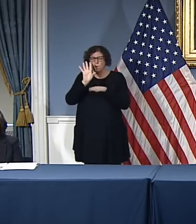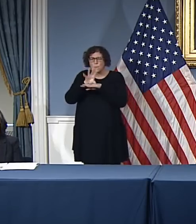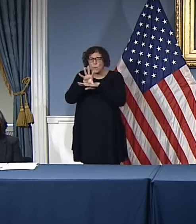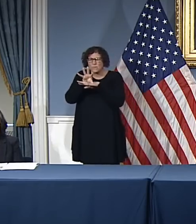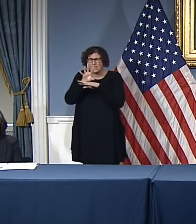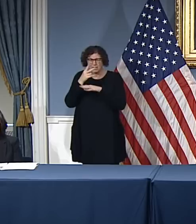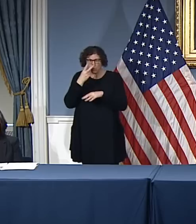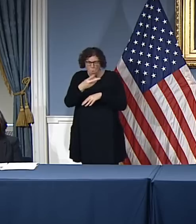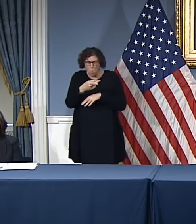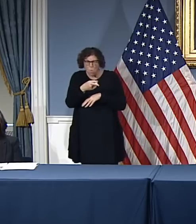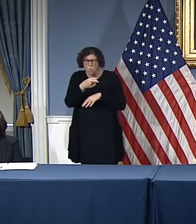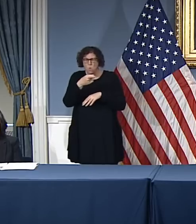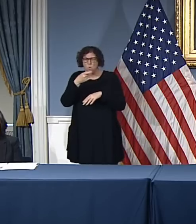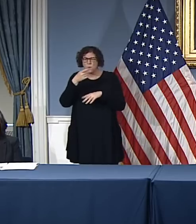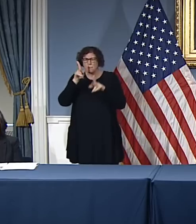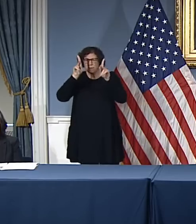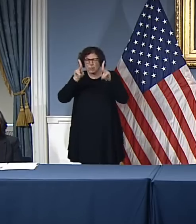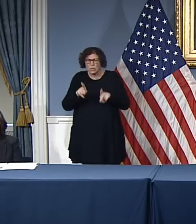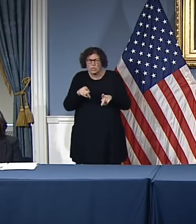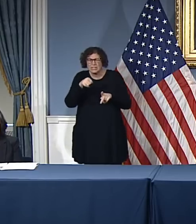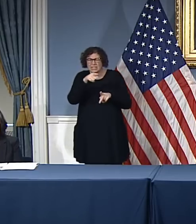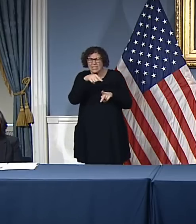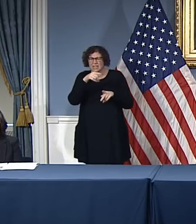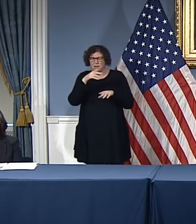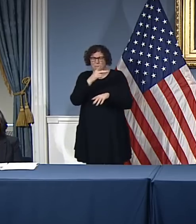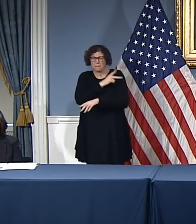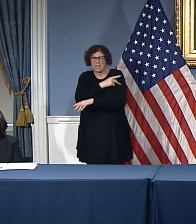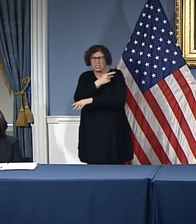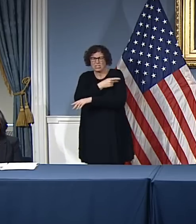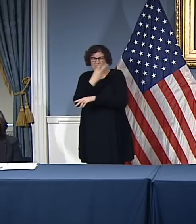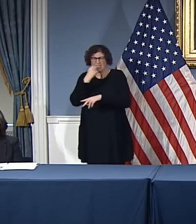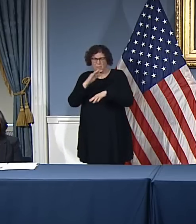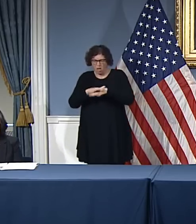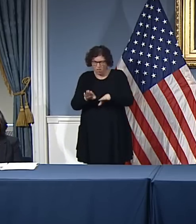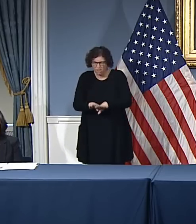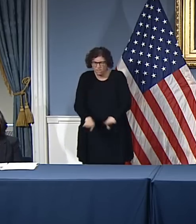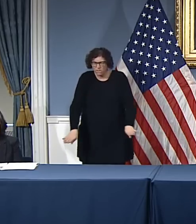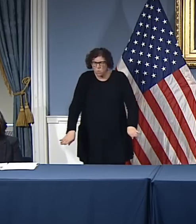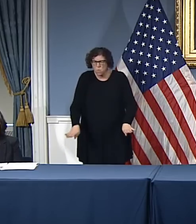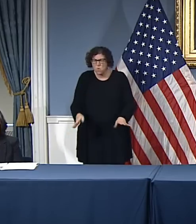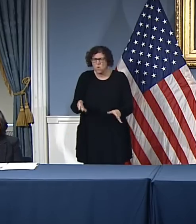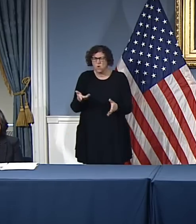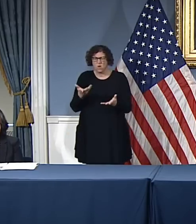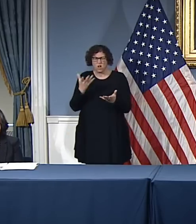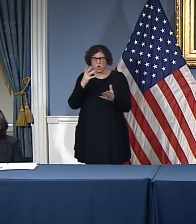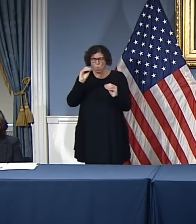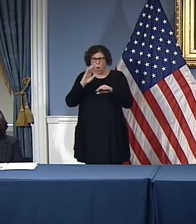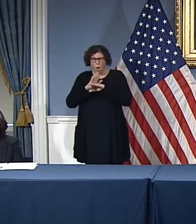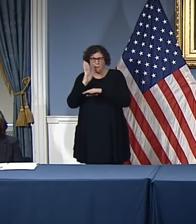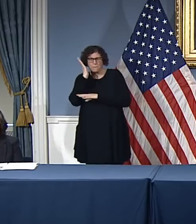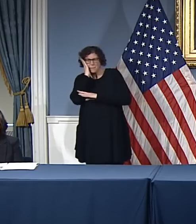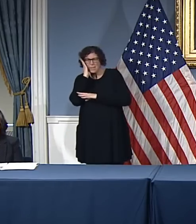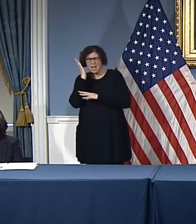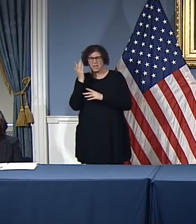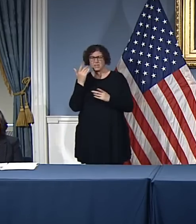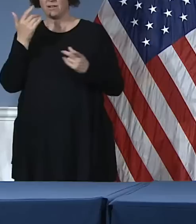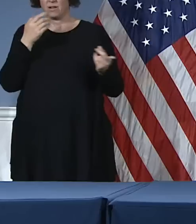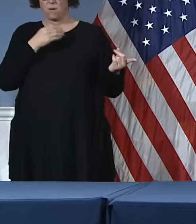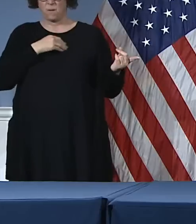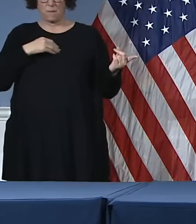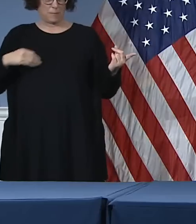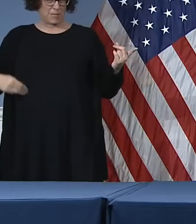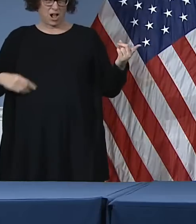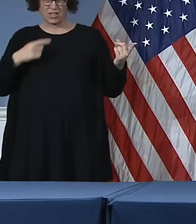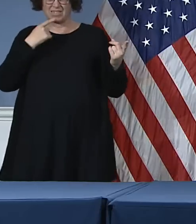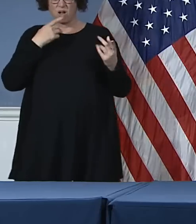Is that real? Is that fake? You mean have the you been seeing those patients videos that, at all? I'm sorry, Marina, just to clarify, you're saying patients who instead of